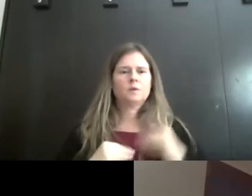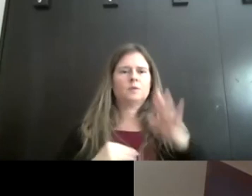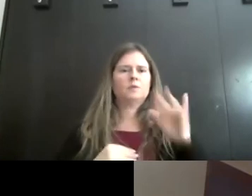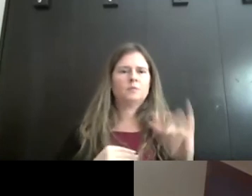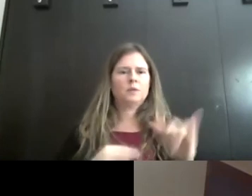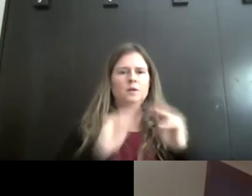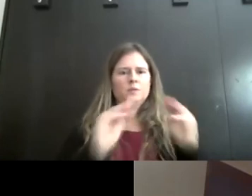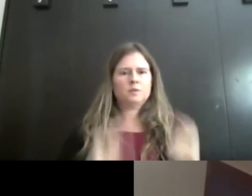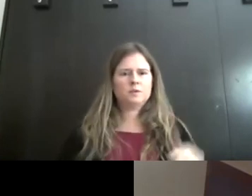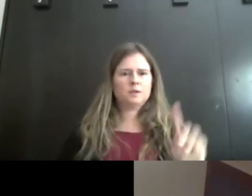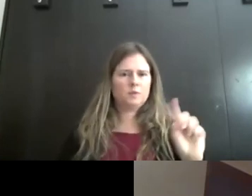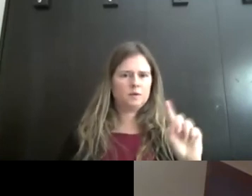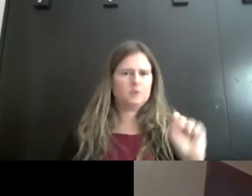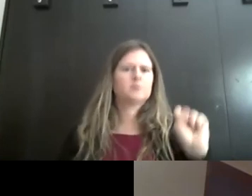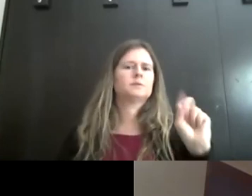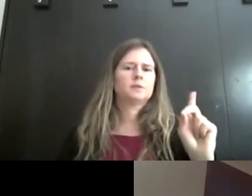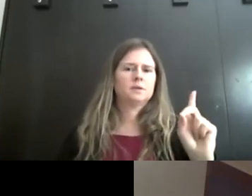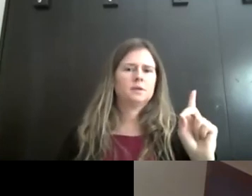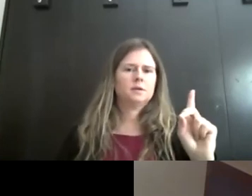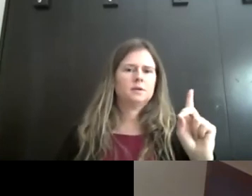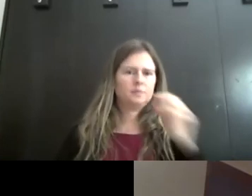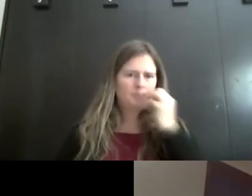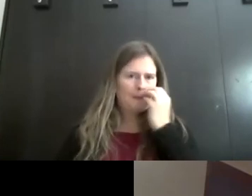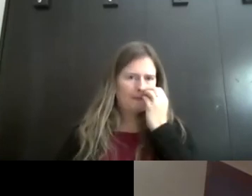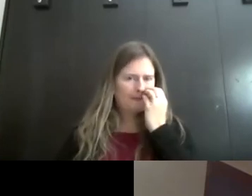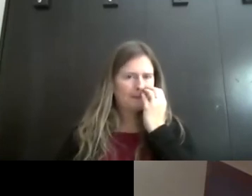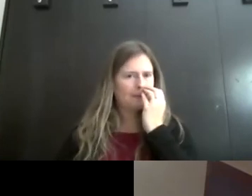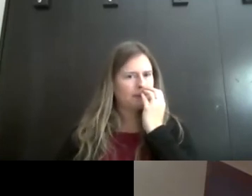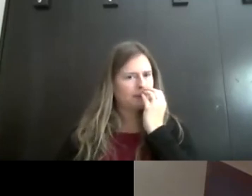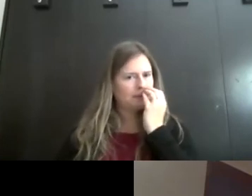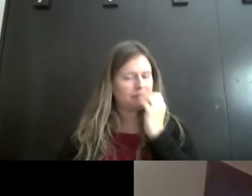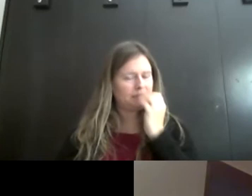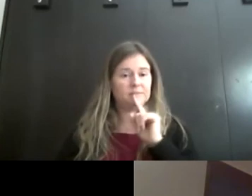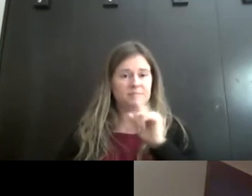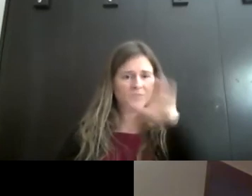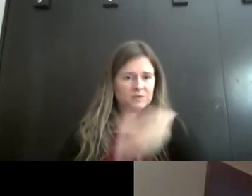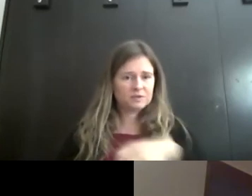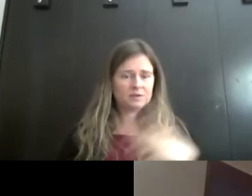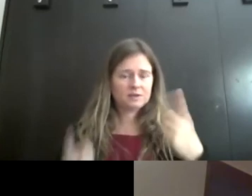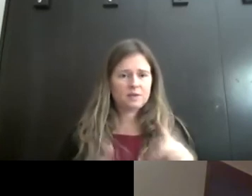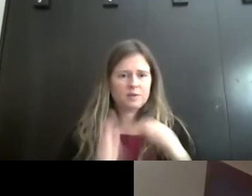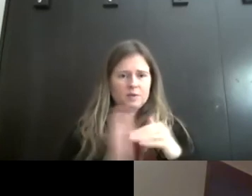in San Diego, which seems strange, but that happens all the time.